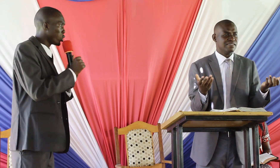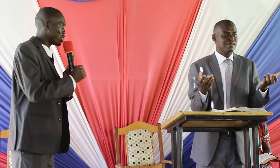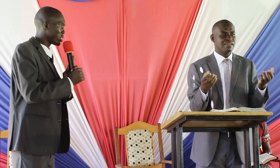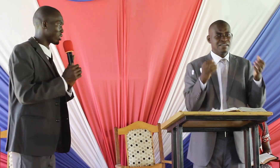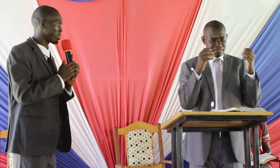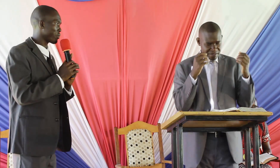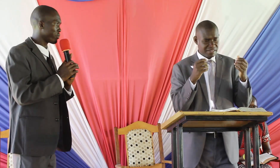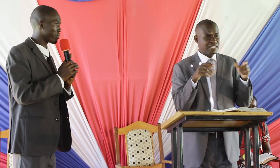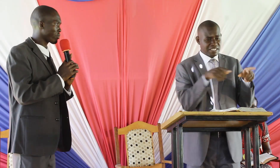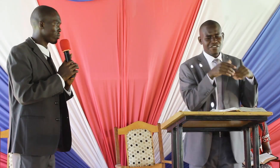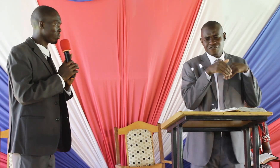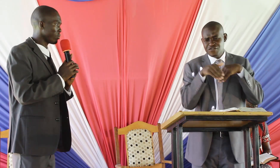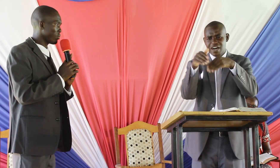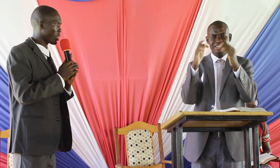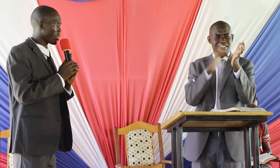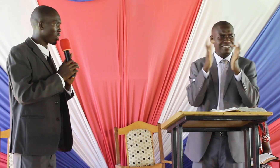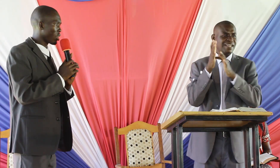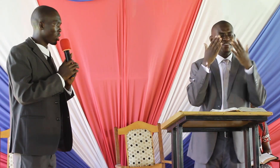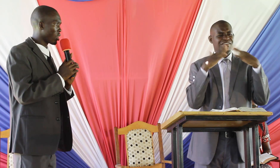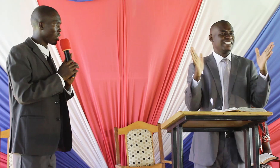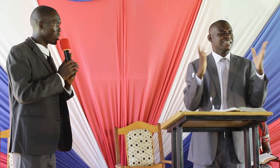made to follow Jesus.